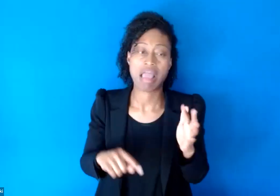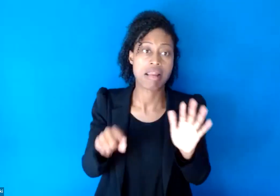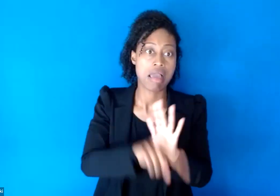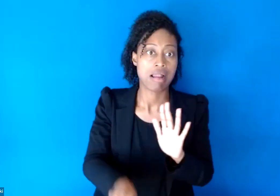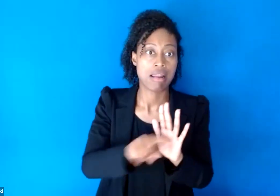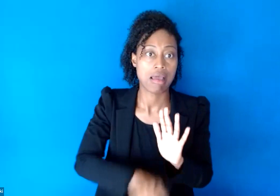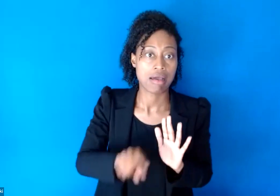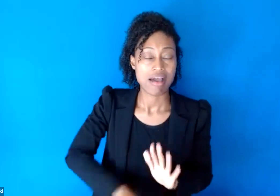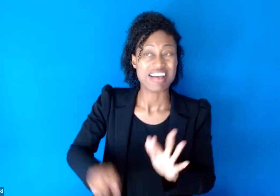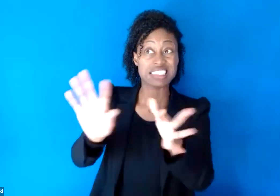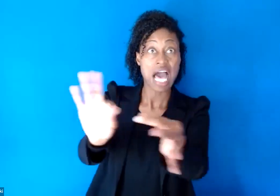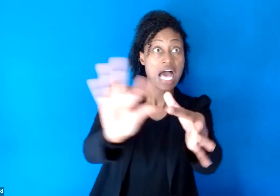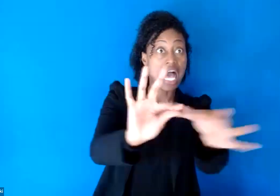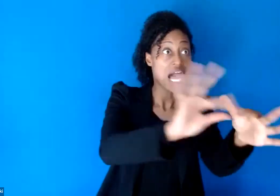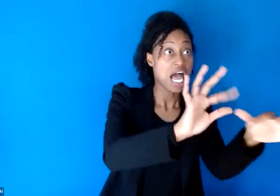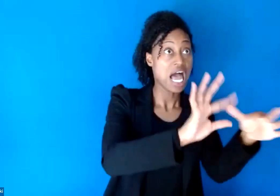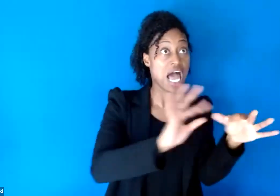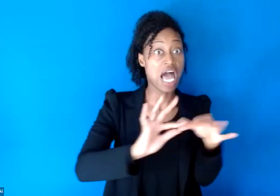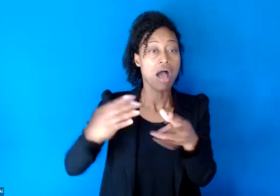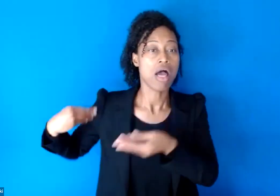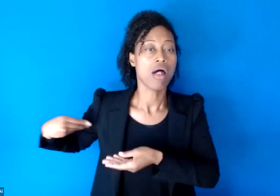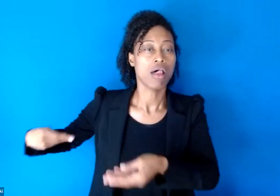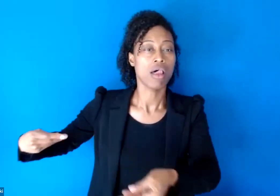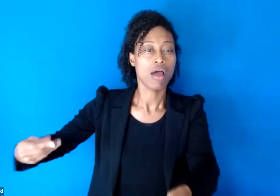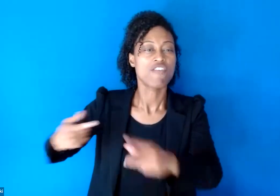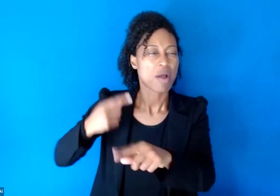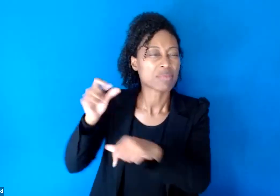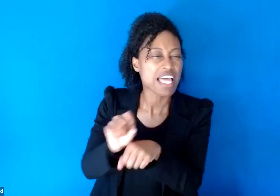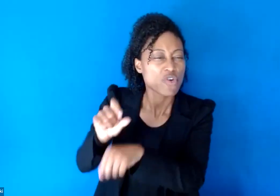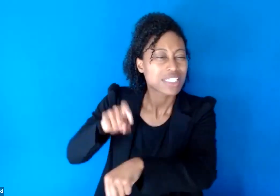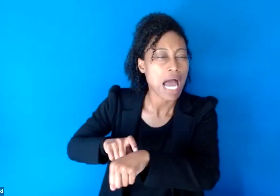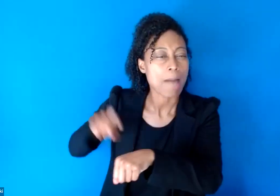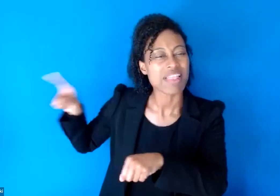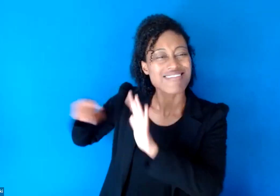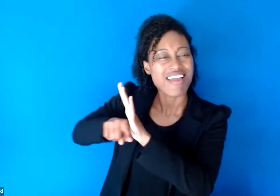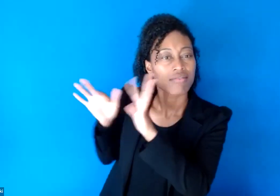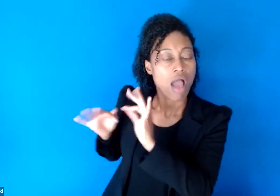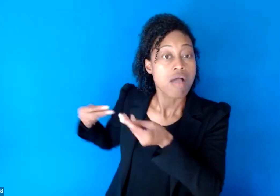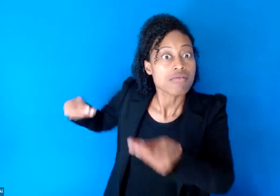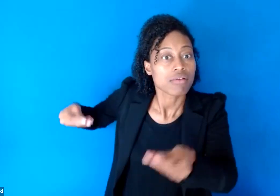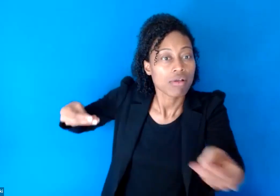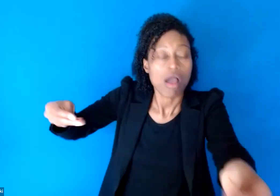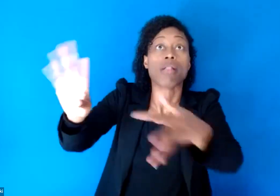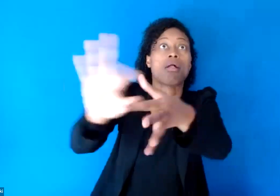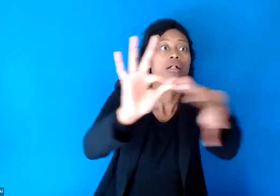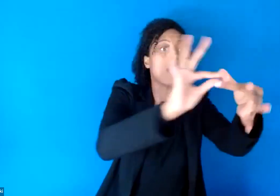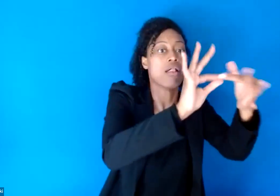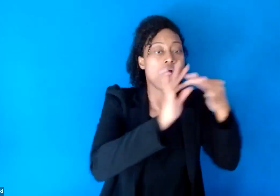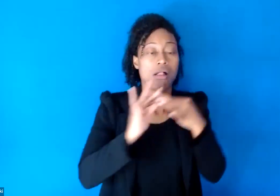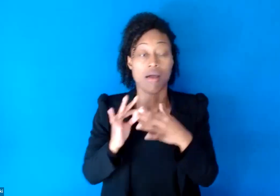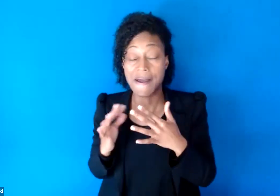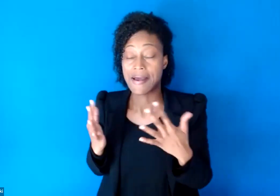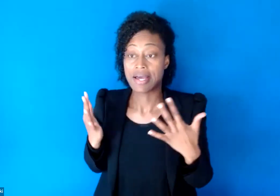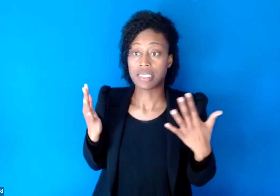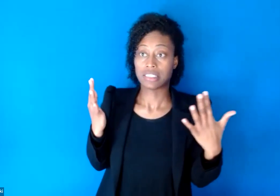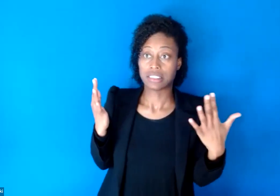us from those times of slavery, right? But there is somebody who does not know,